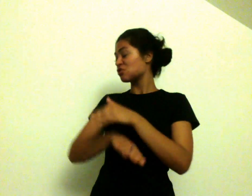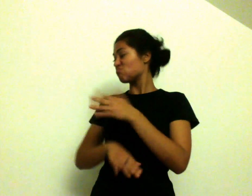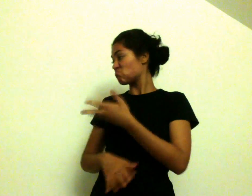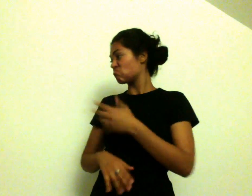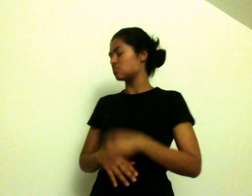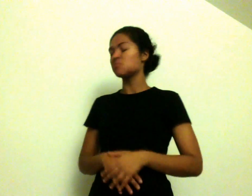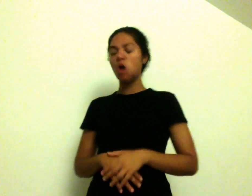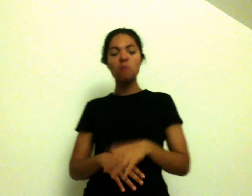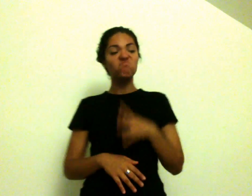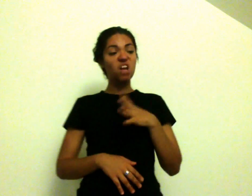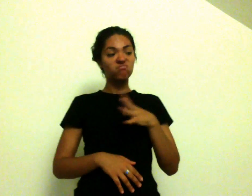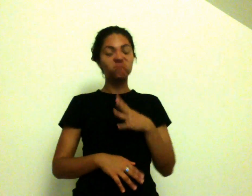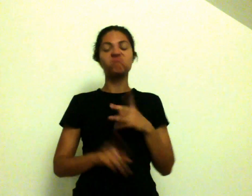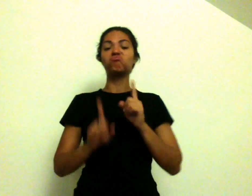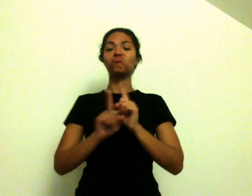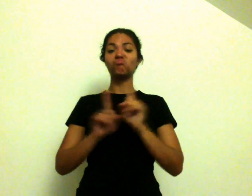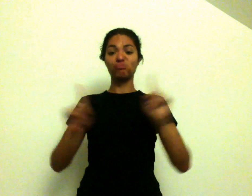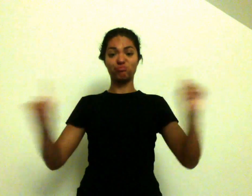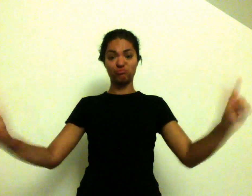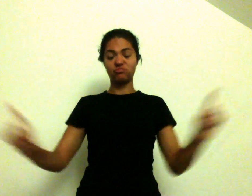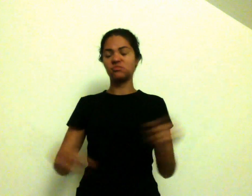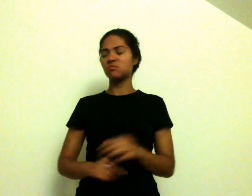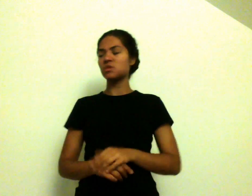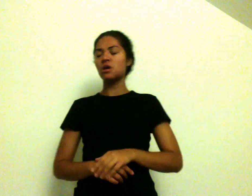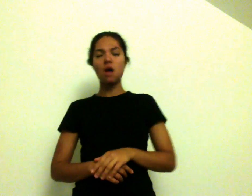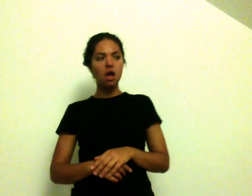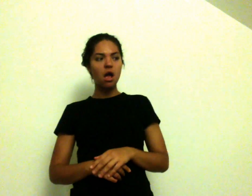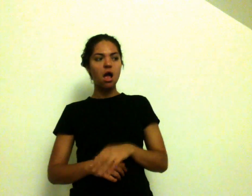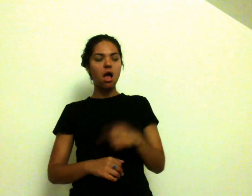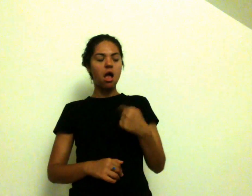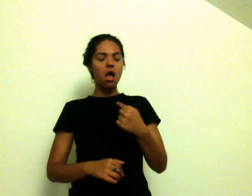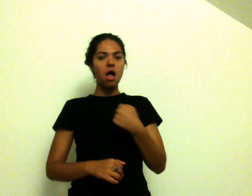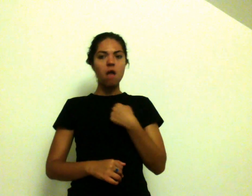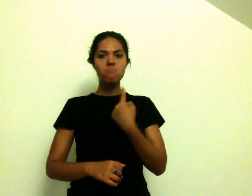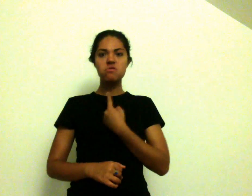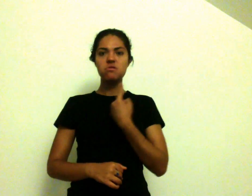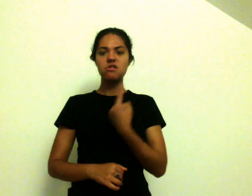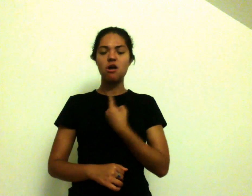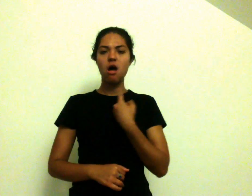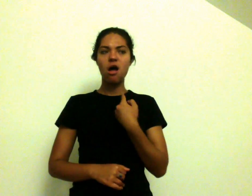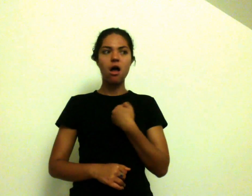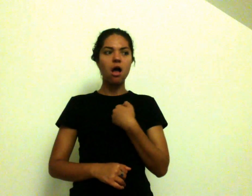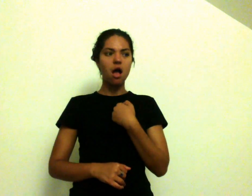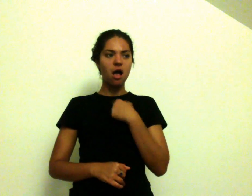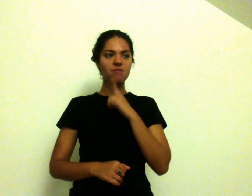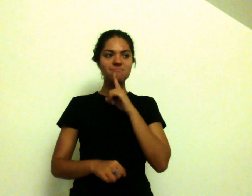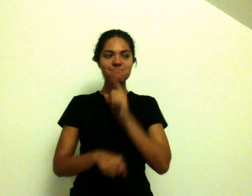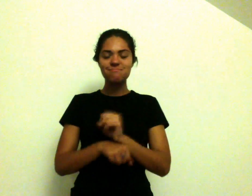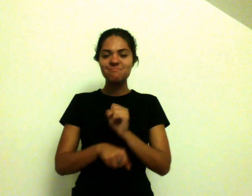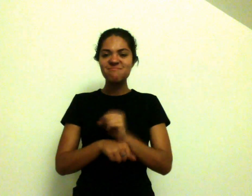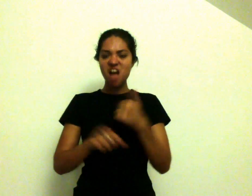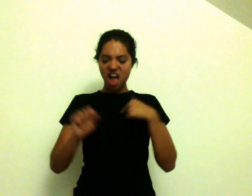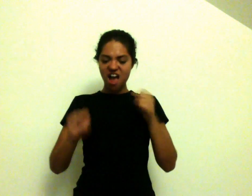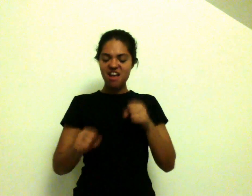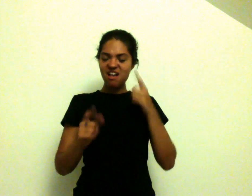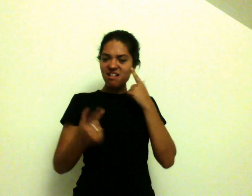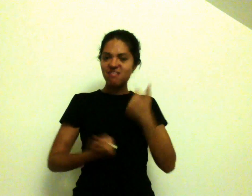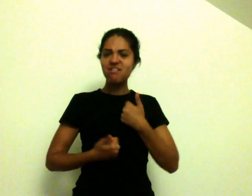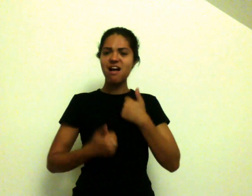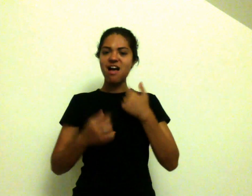say it was some kind of a sensuous dream. And she wonders, should she give in to it? She now has the opportunity, as she's alone. But she struggles